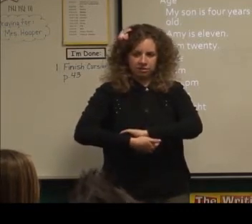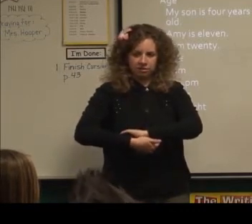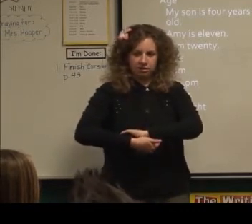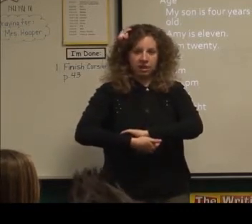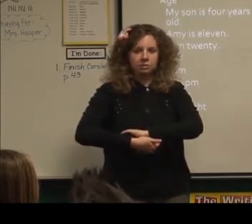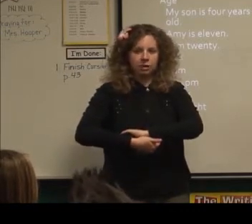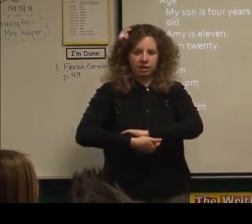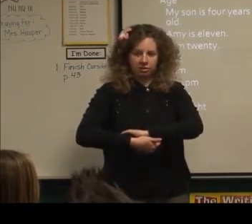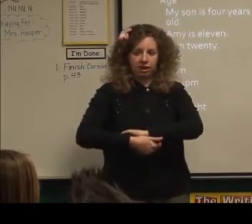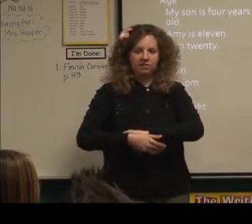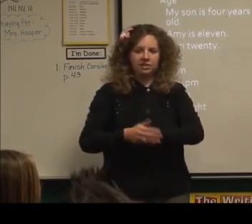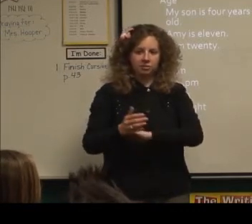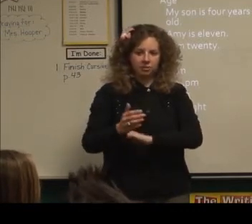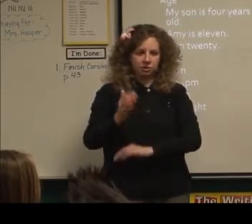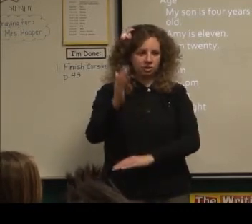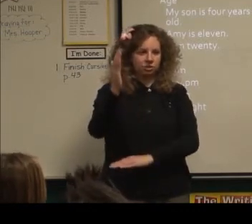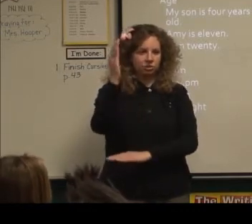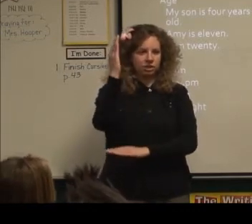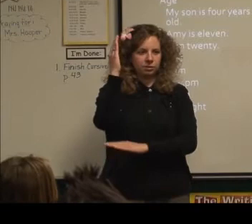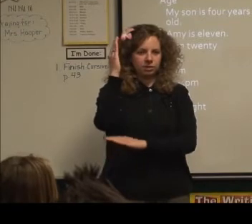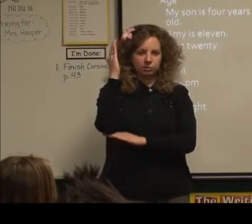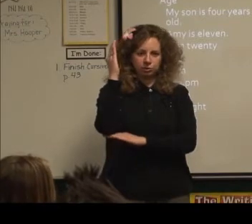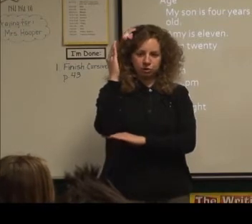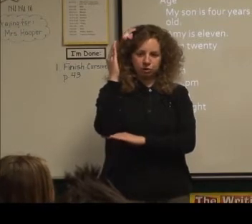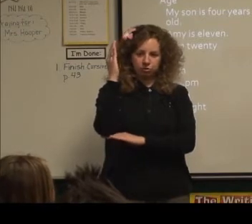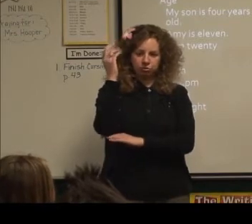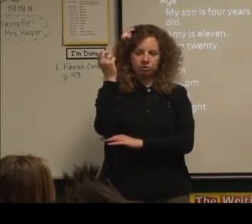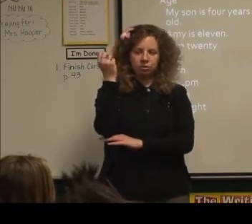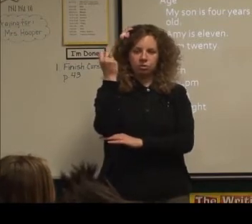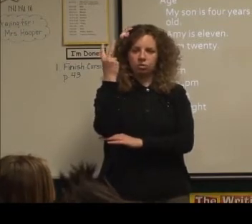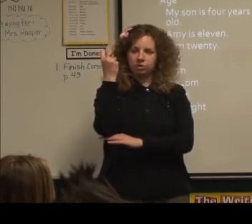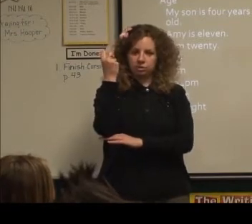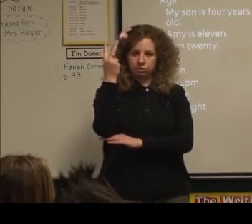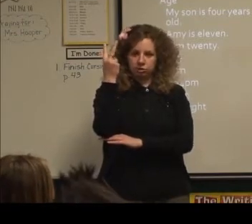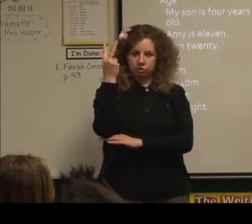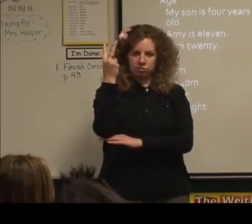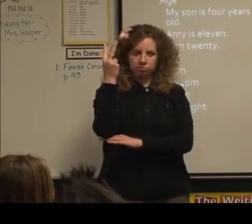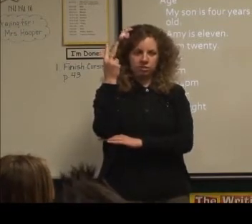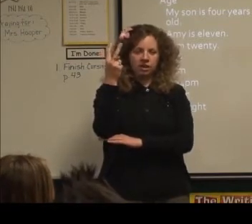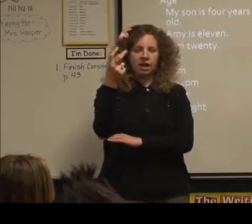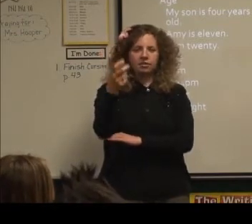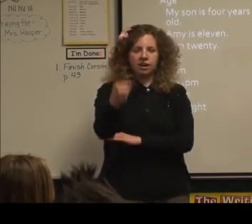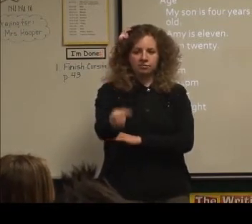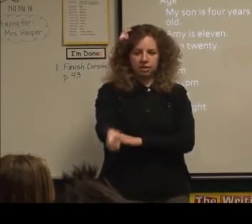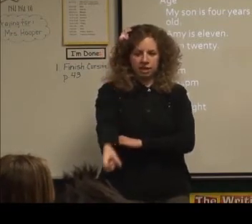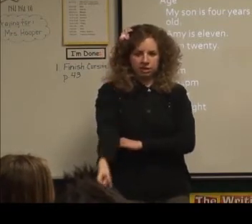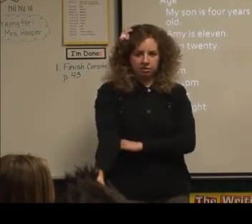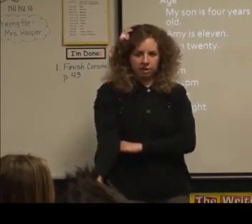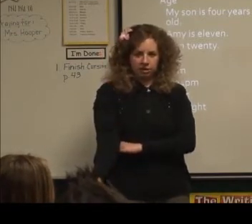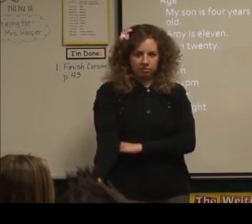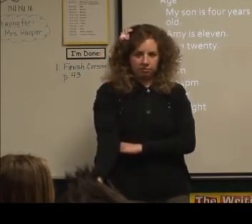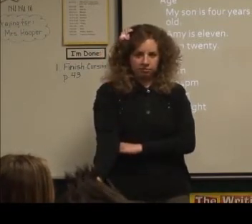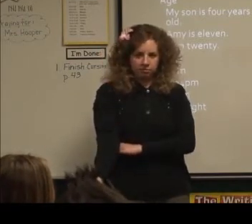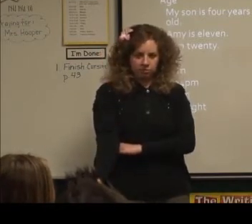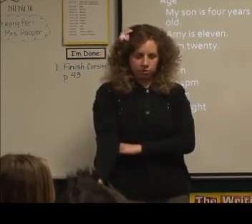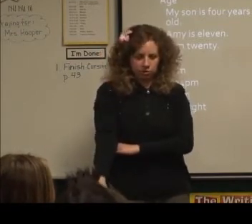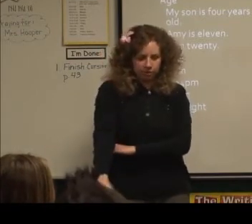So that's why you have the different positions. So that's why this one's noon, or this one's noon, and then you have midnight down here. So this would be